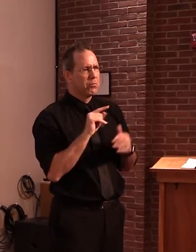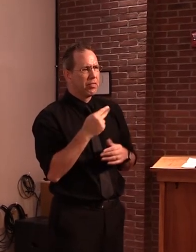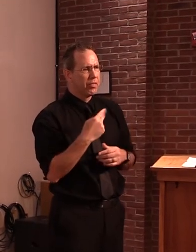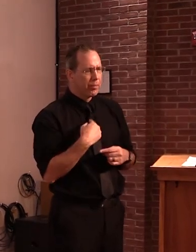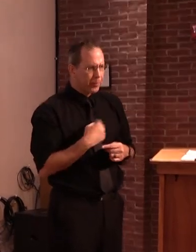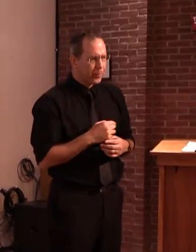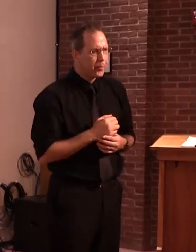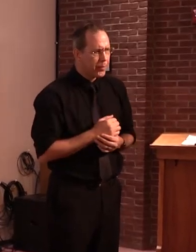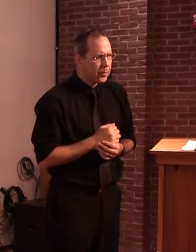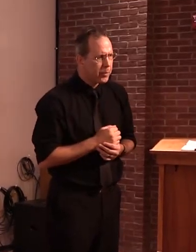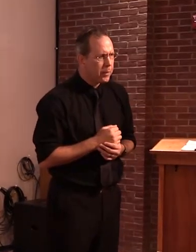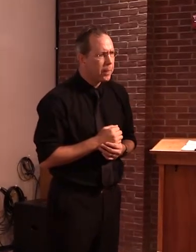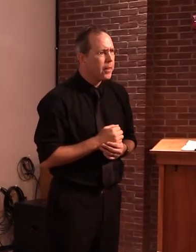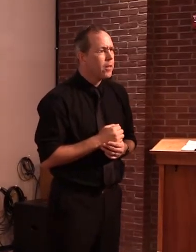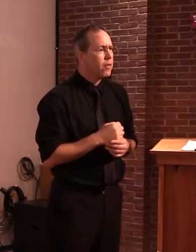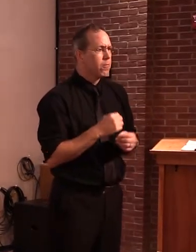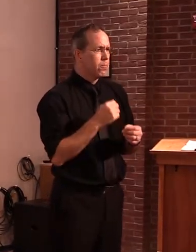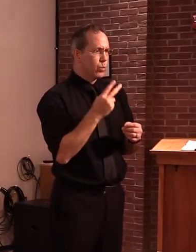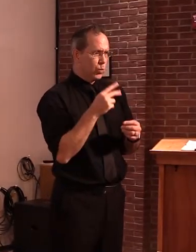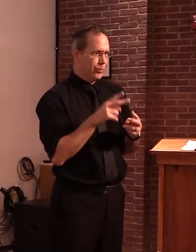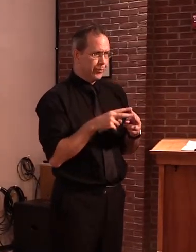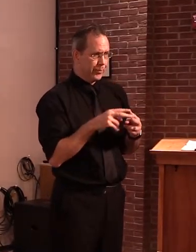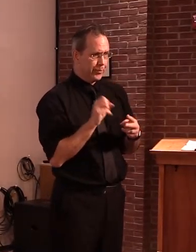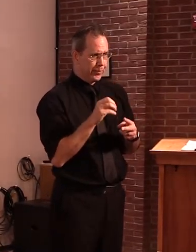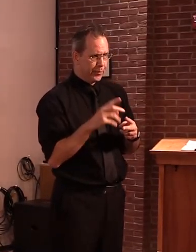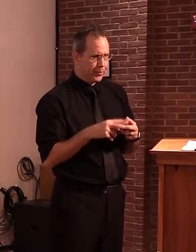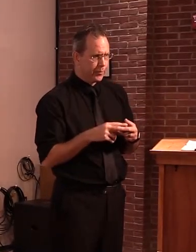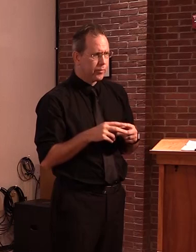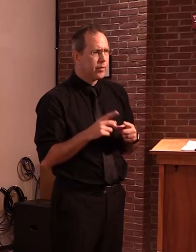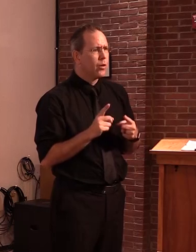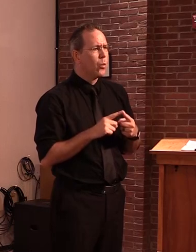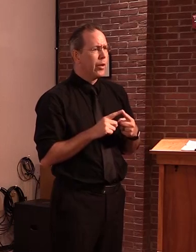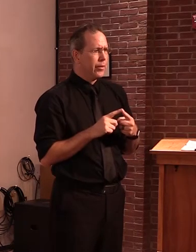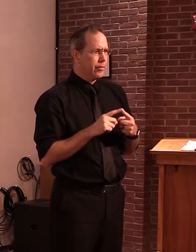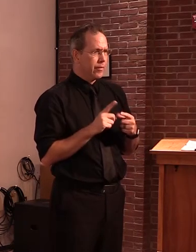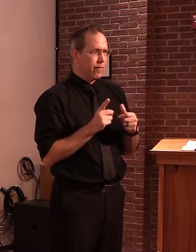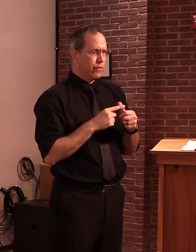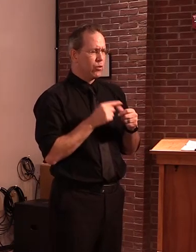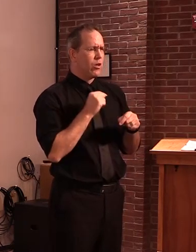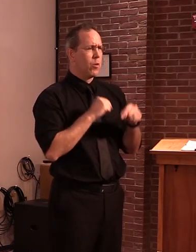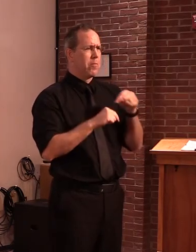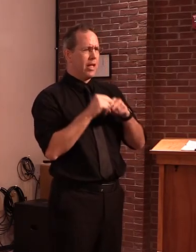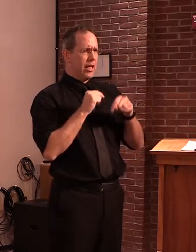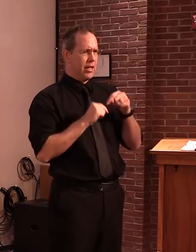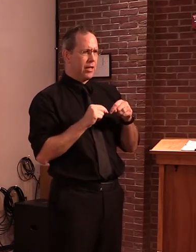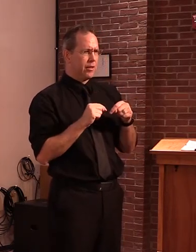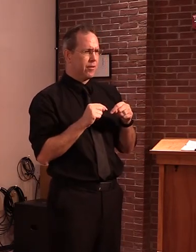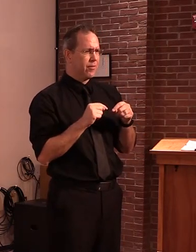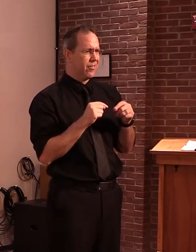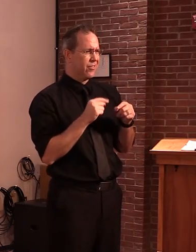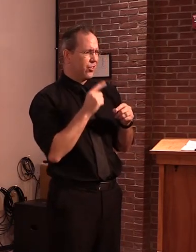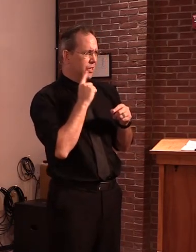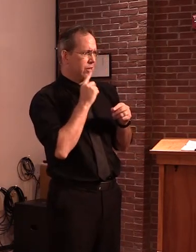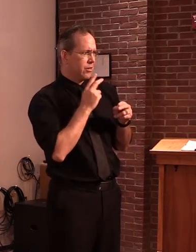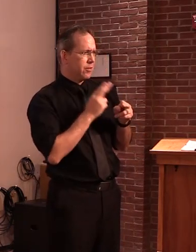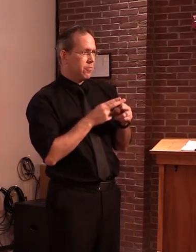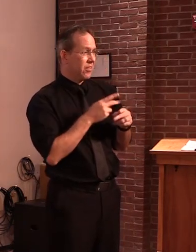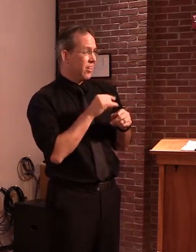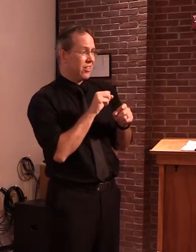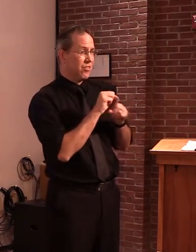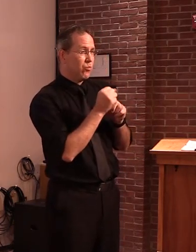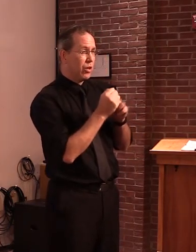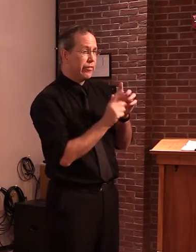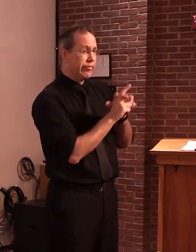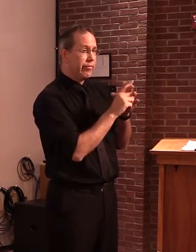A couple of things. I want to go back and explain what's going on now, and then explain, get to your